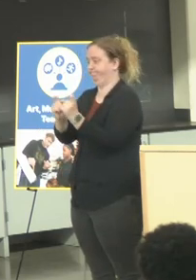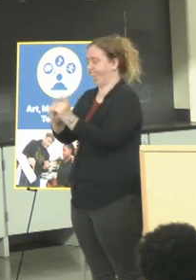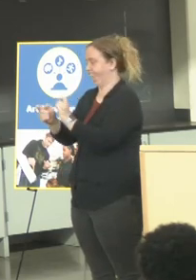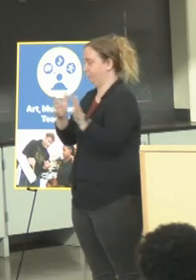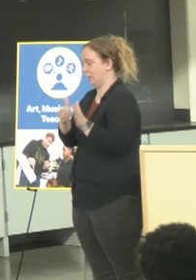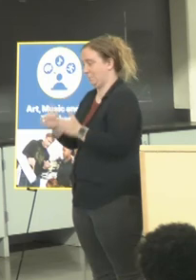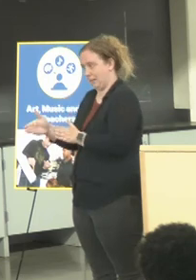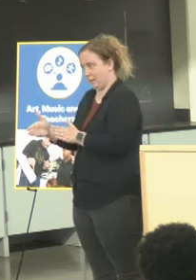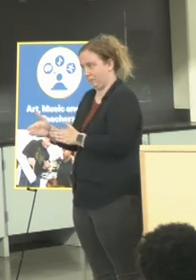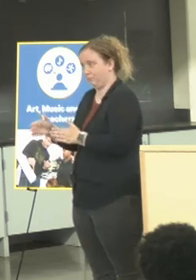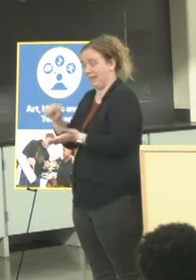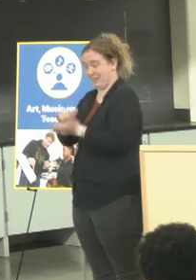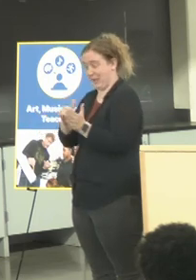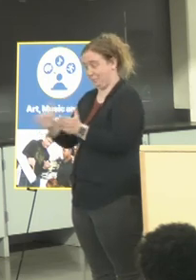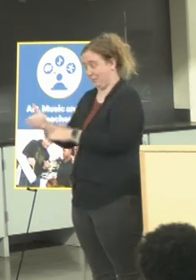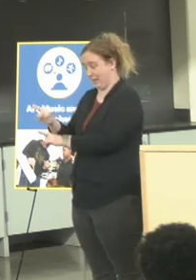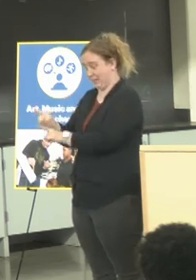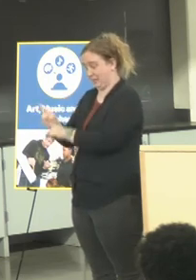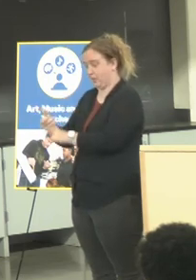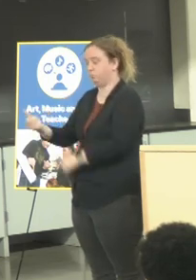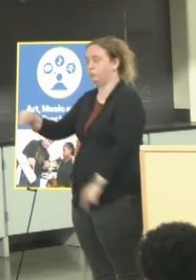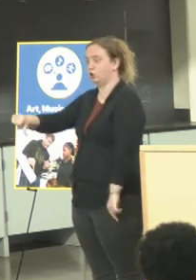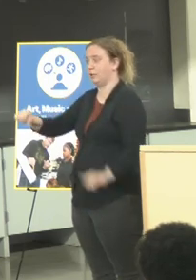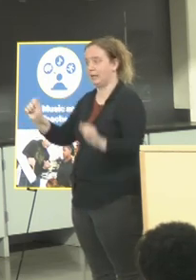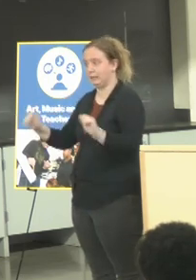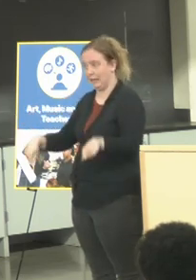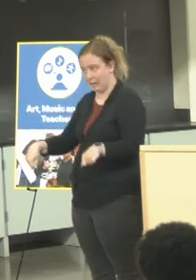They can reject the plan. They can say go back and do more work.